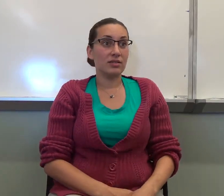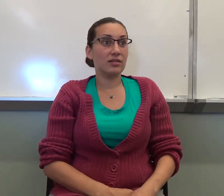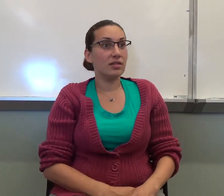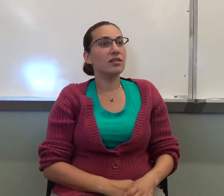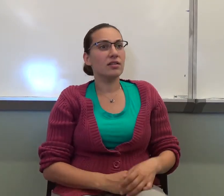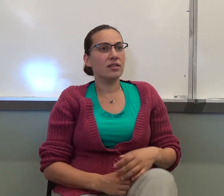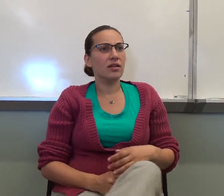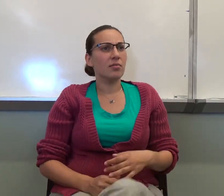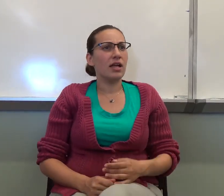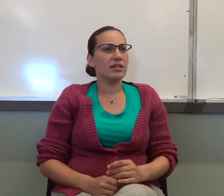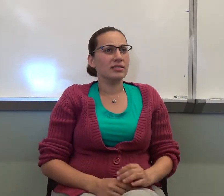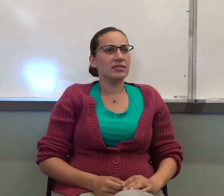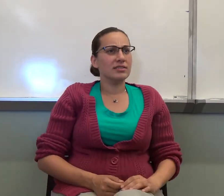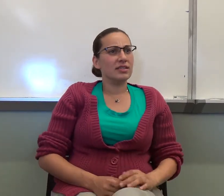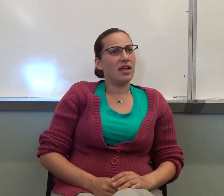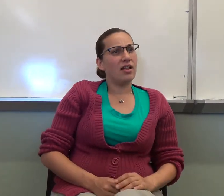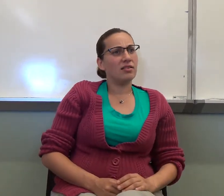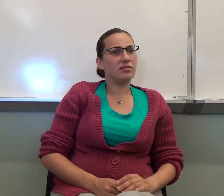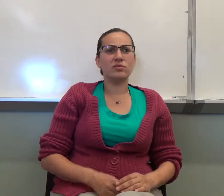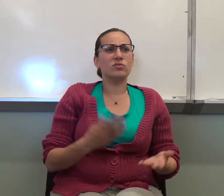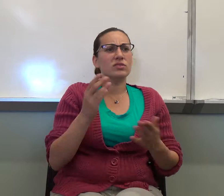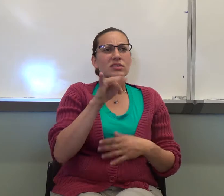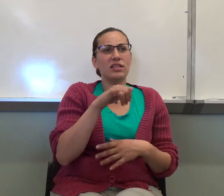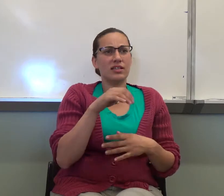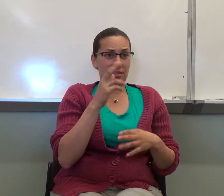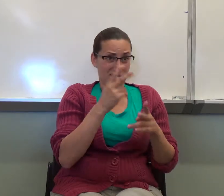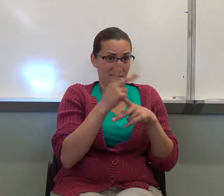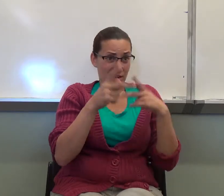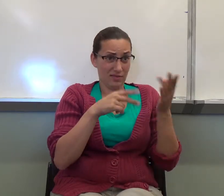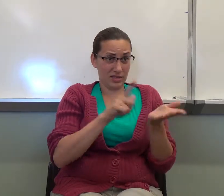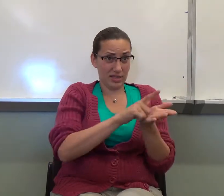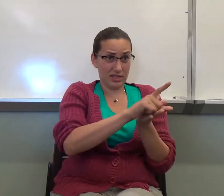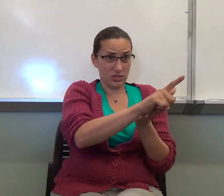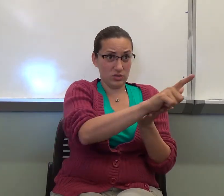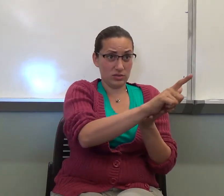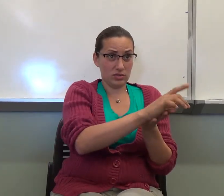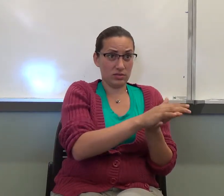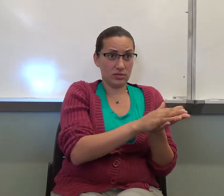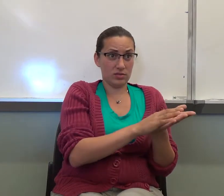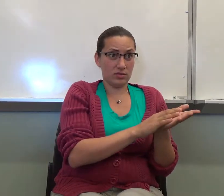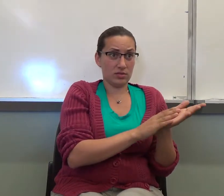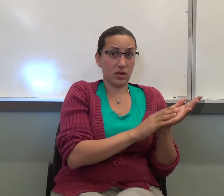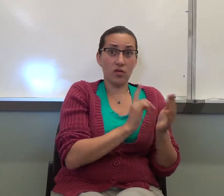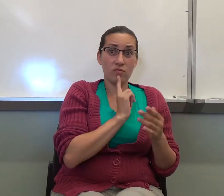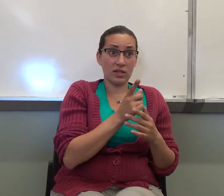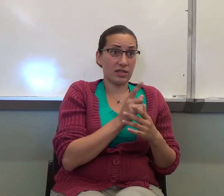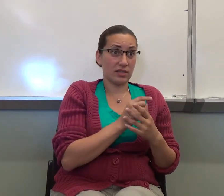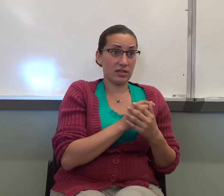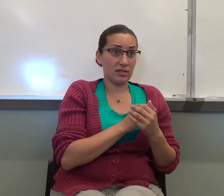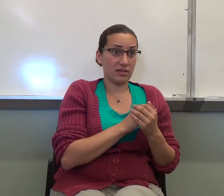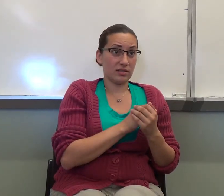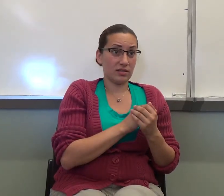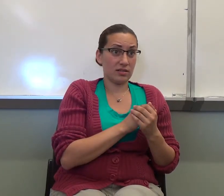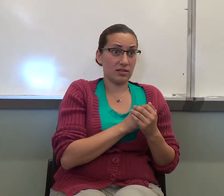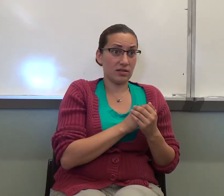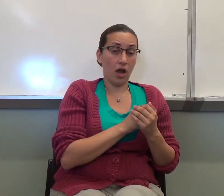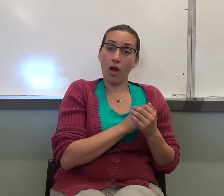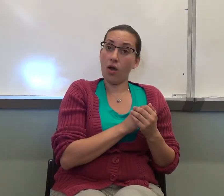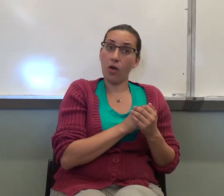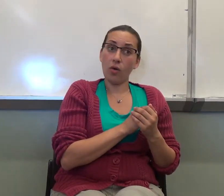In other words, if you ignore all the stuff that we have trained ourselves to understand, and just flip all the signs, get